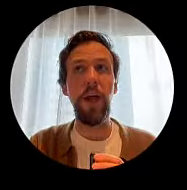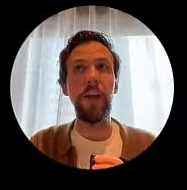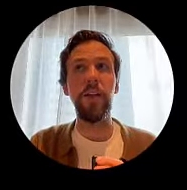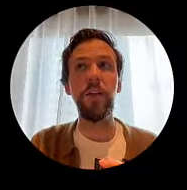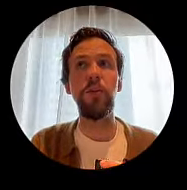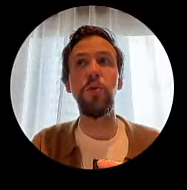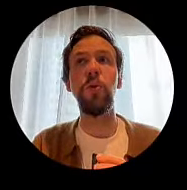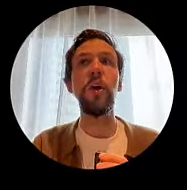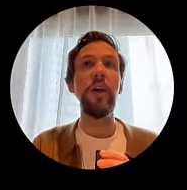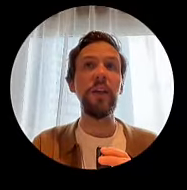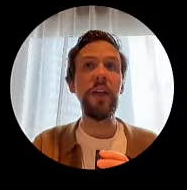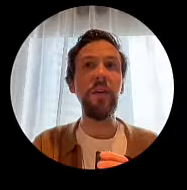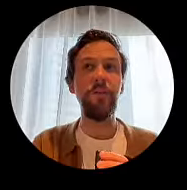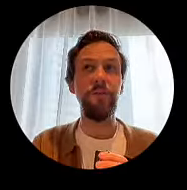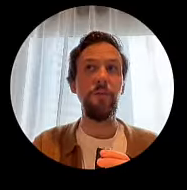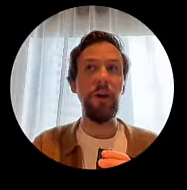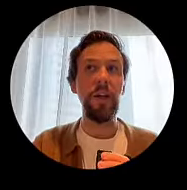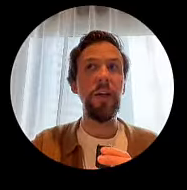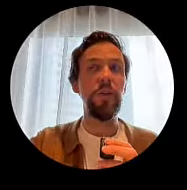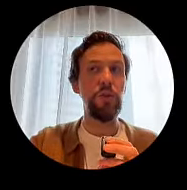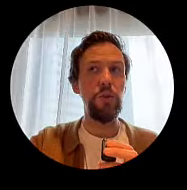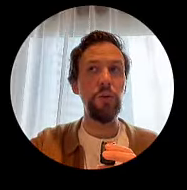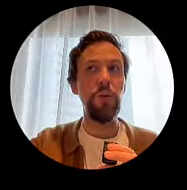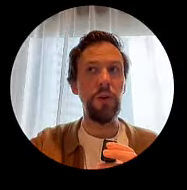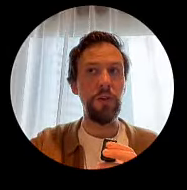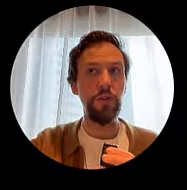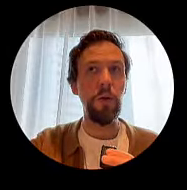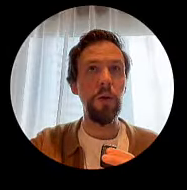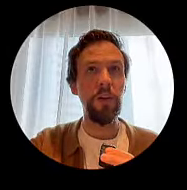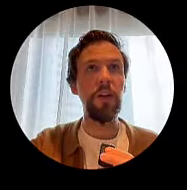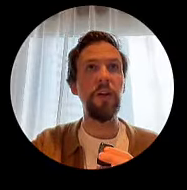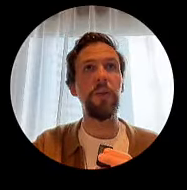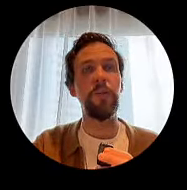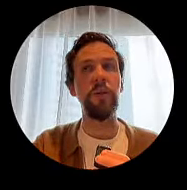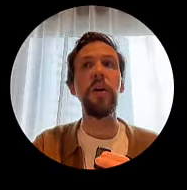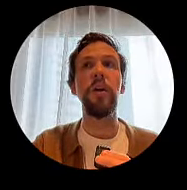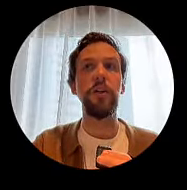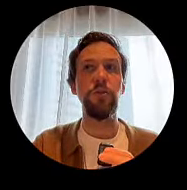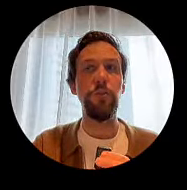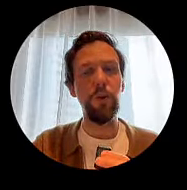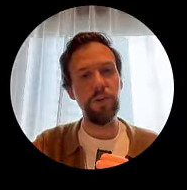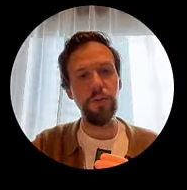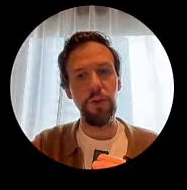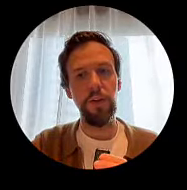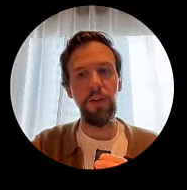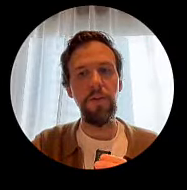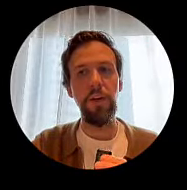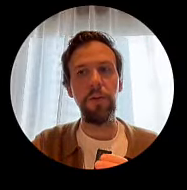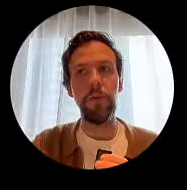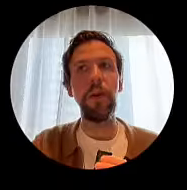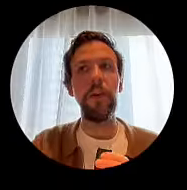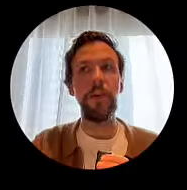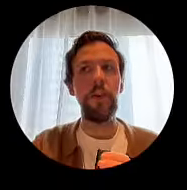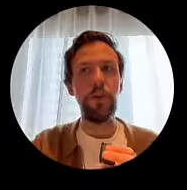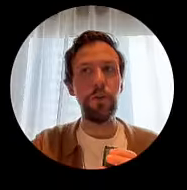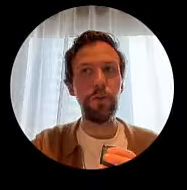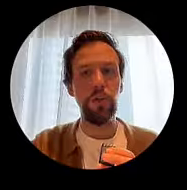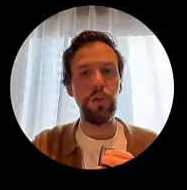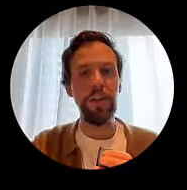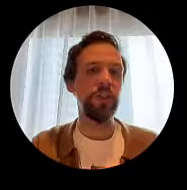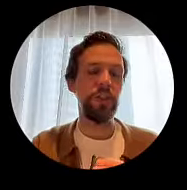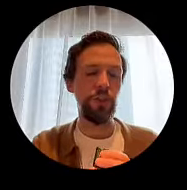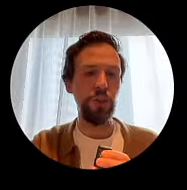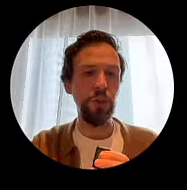much more likely to give money to a small indie developer and support a small indie developer than a